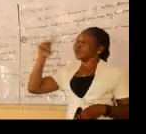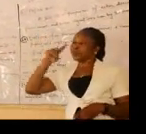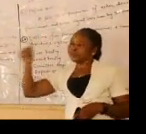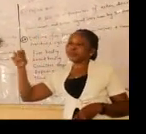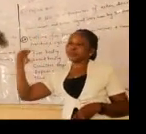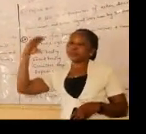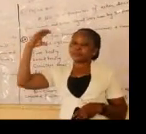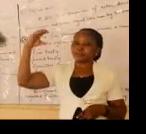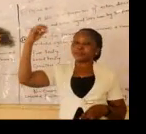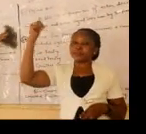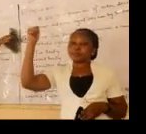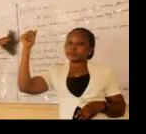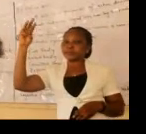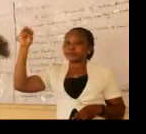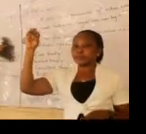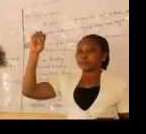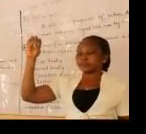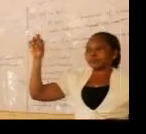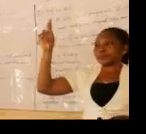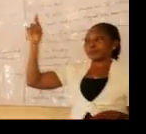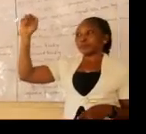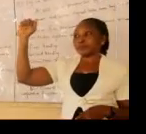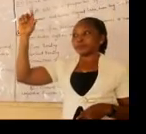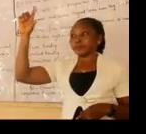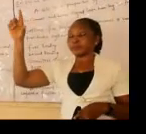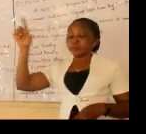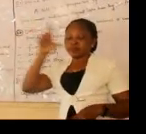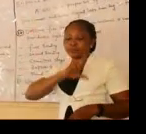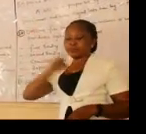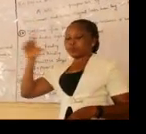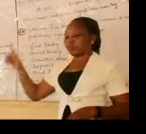Unicameral legislature.